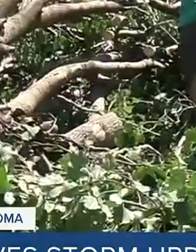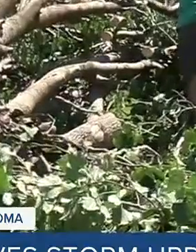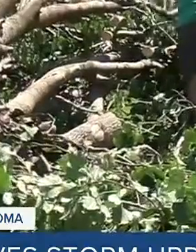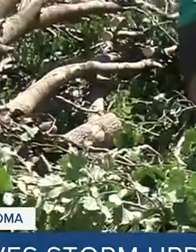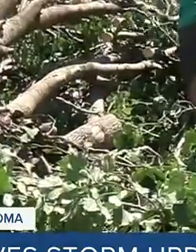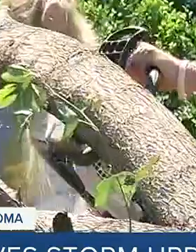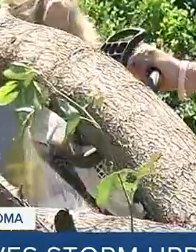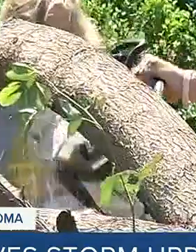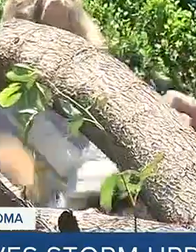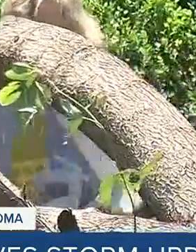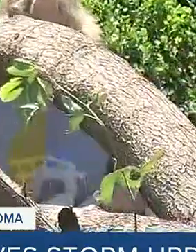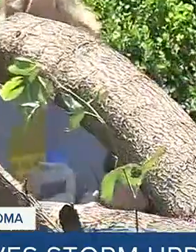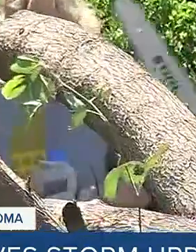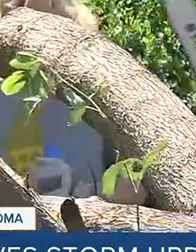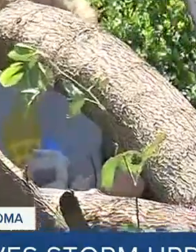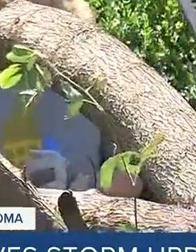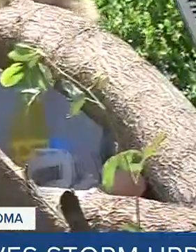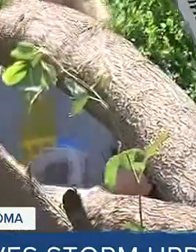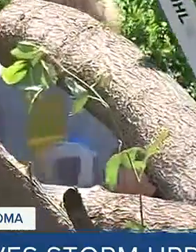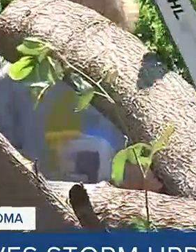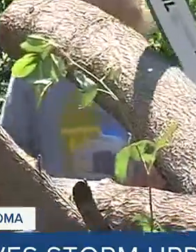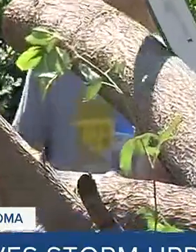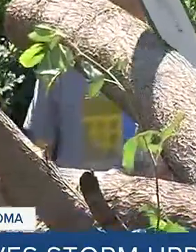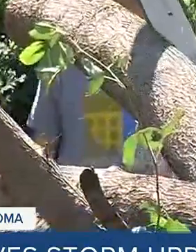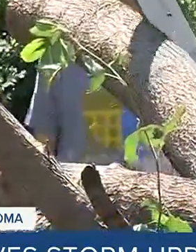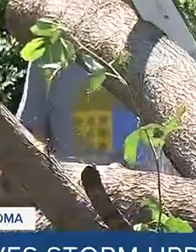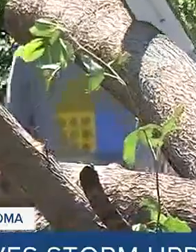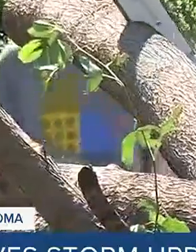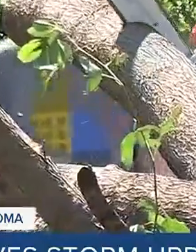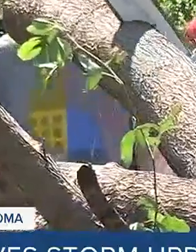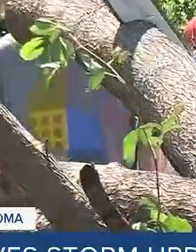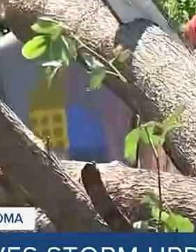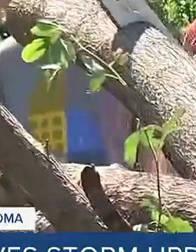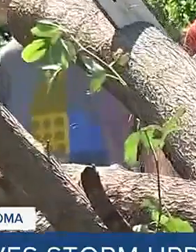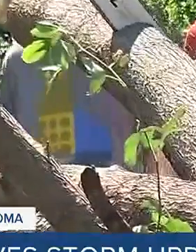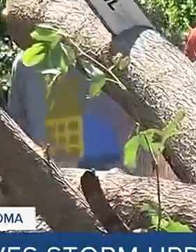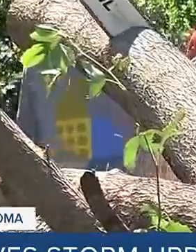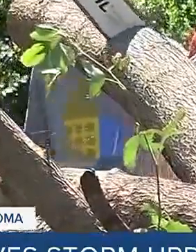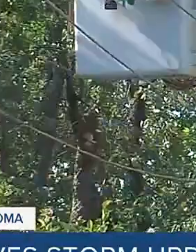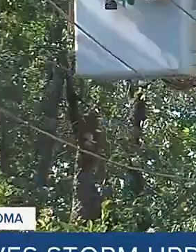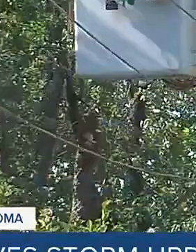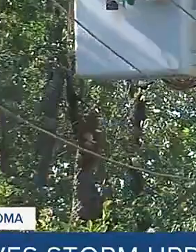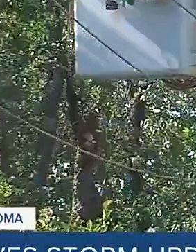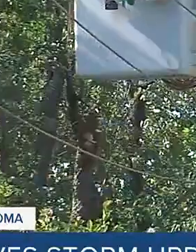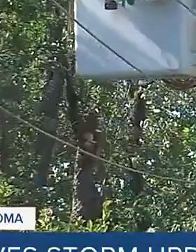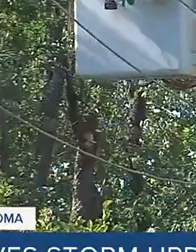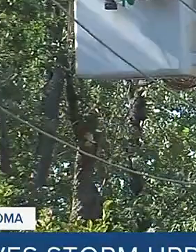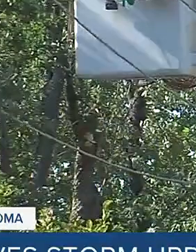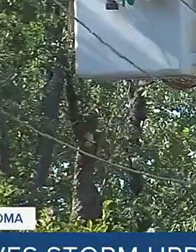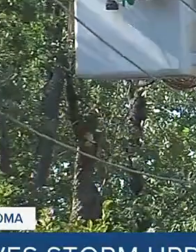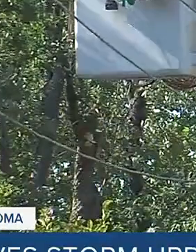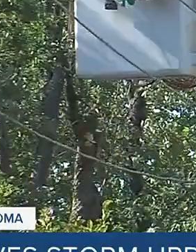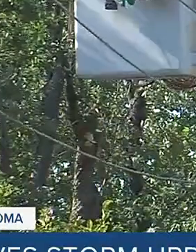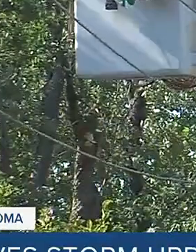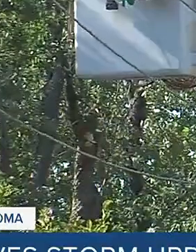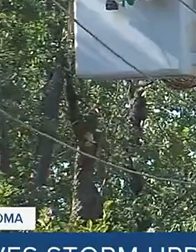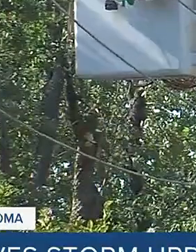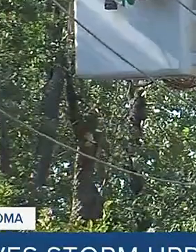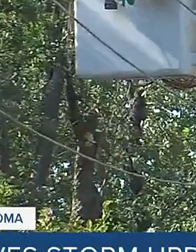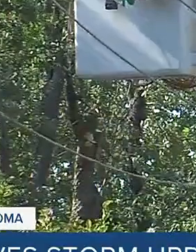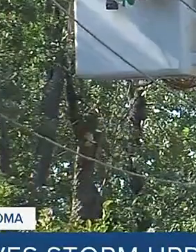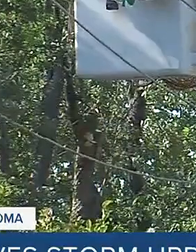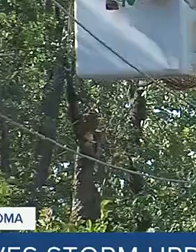workers keep making repairs. And the controversy surrounding the governor continues. I asked Tulsa Mayor G.T. Bynum about Governor Stitt's claim that the two had